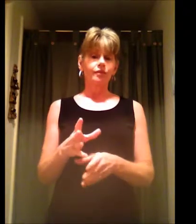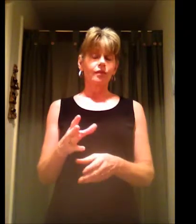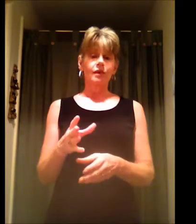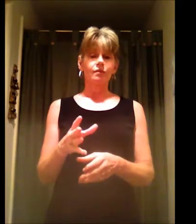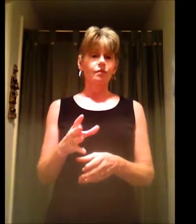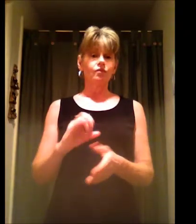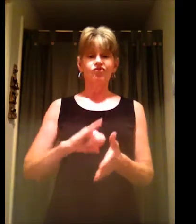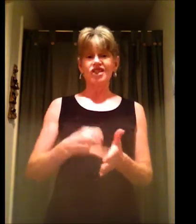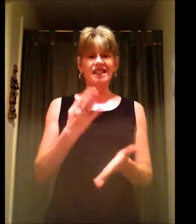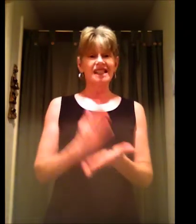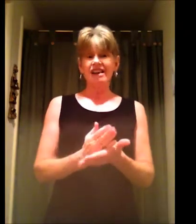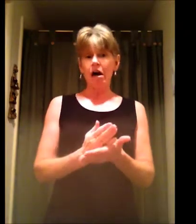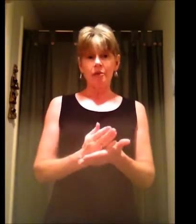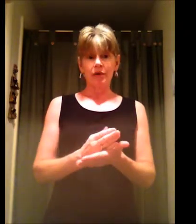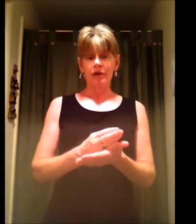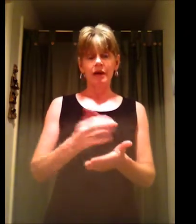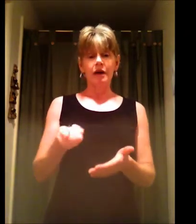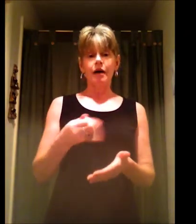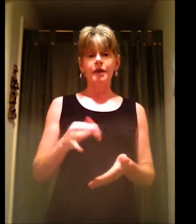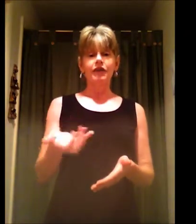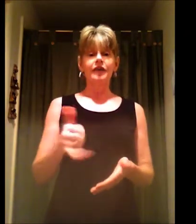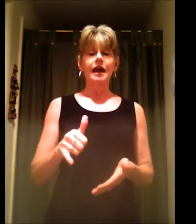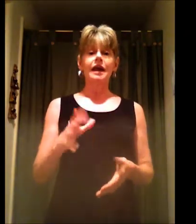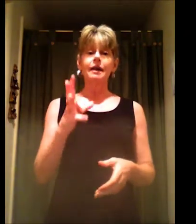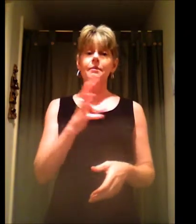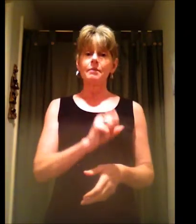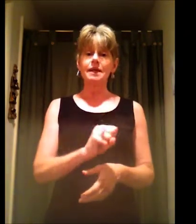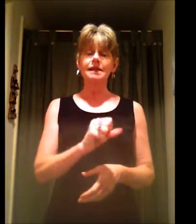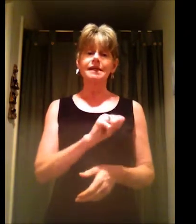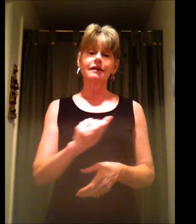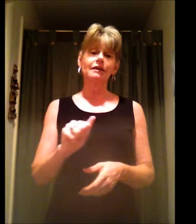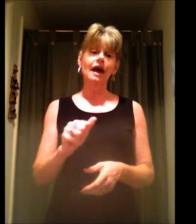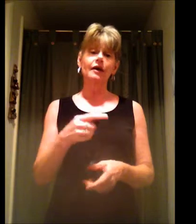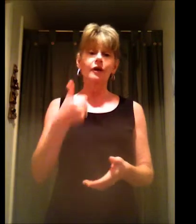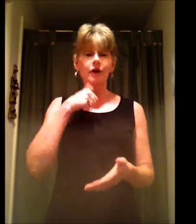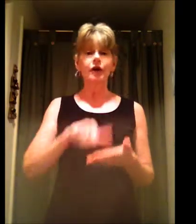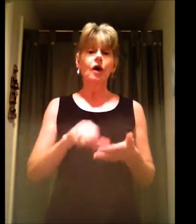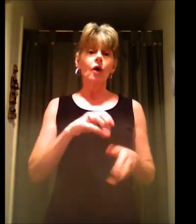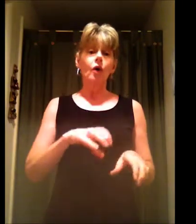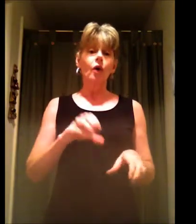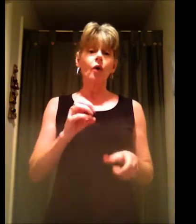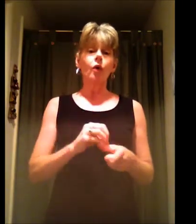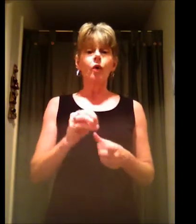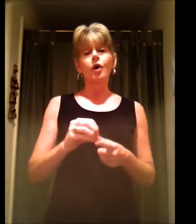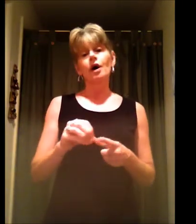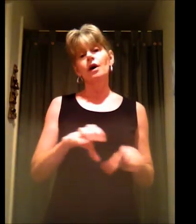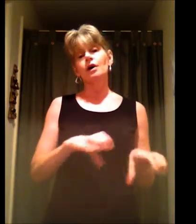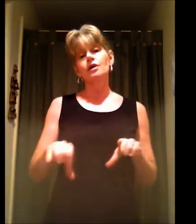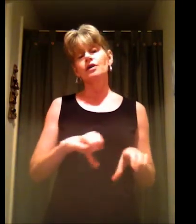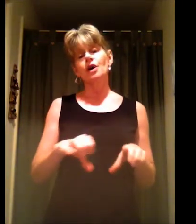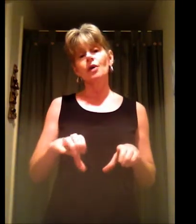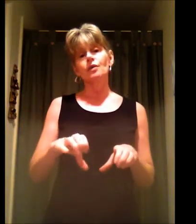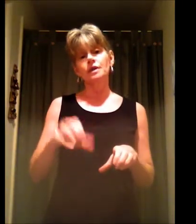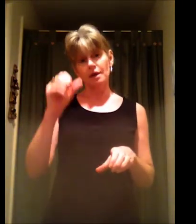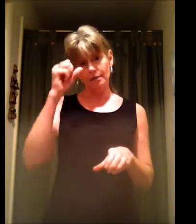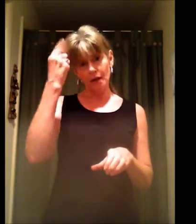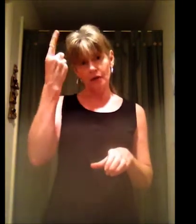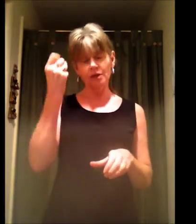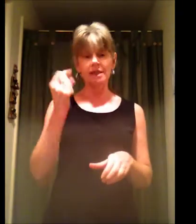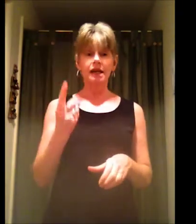just stop if they miss a letter, or don't